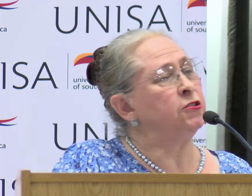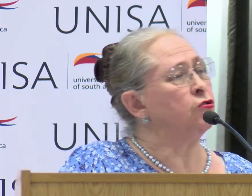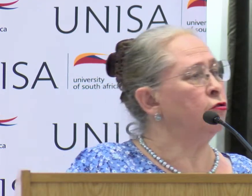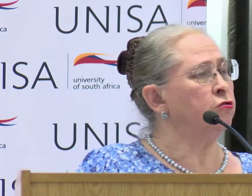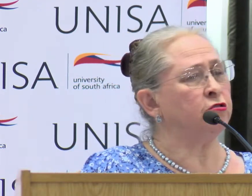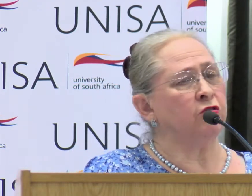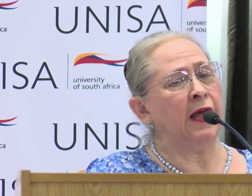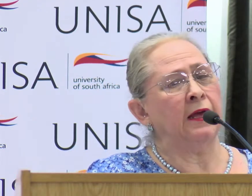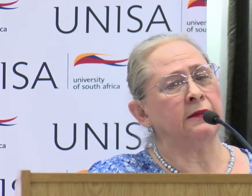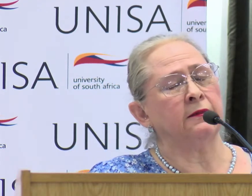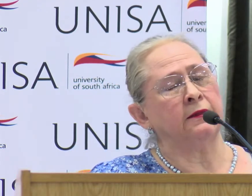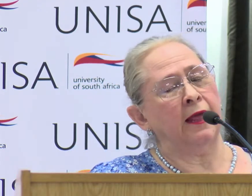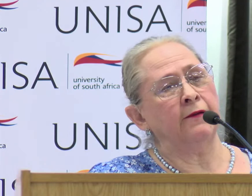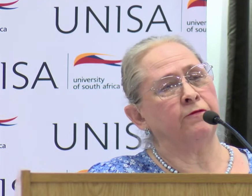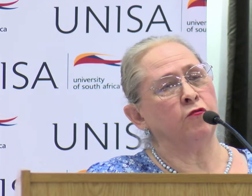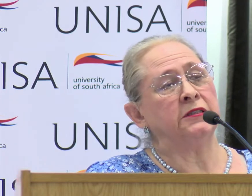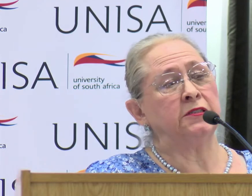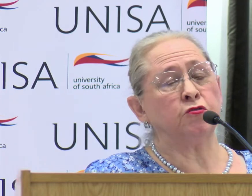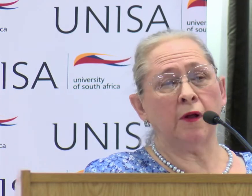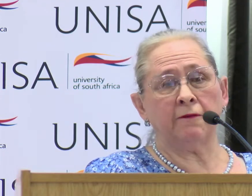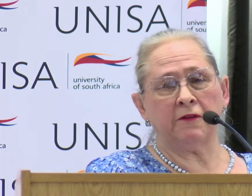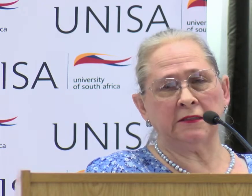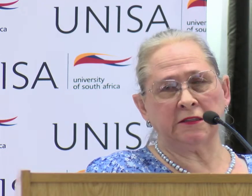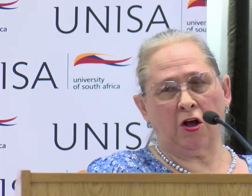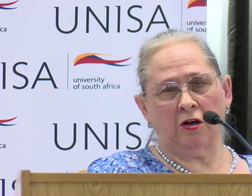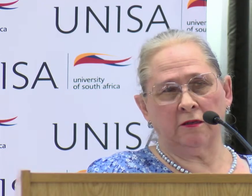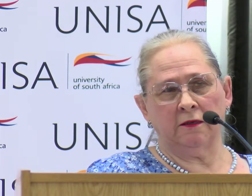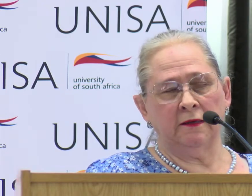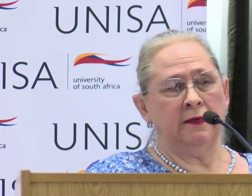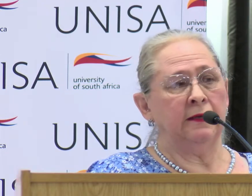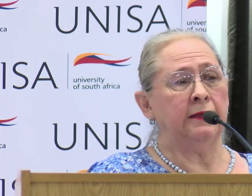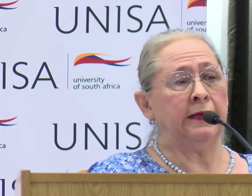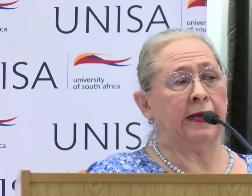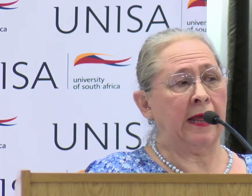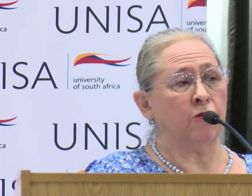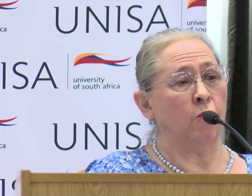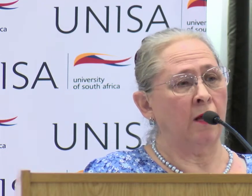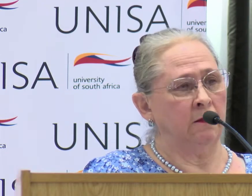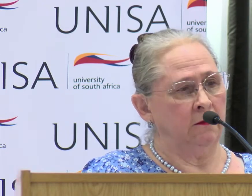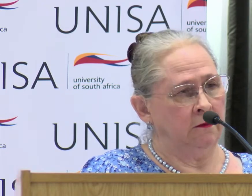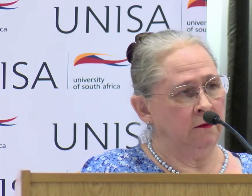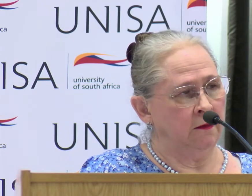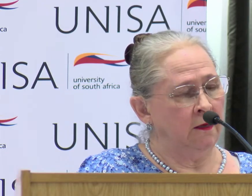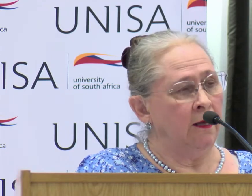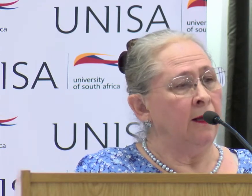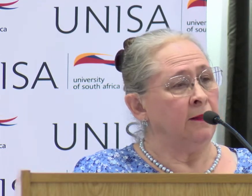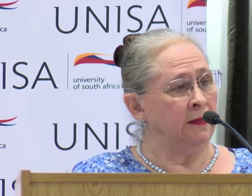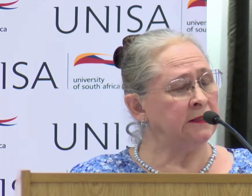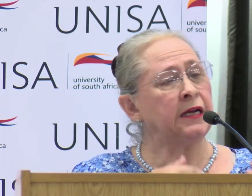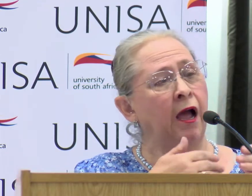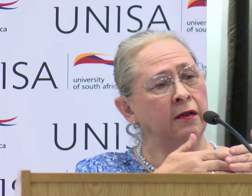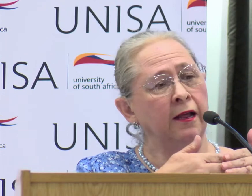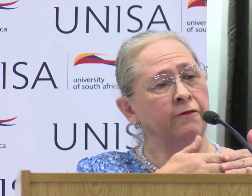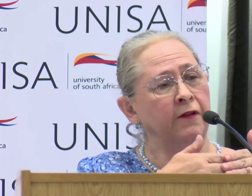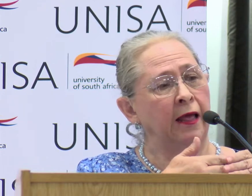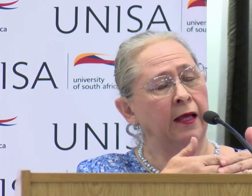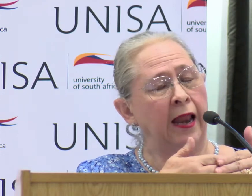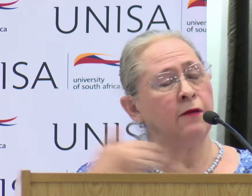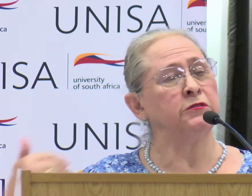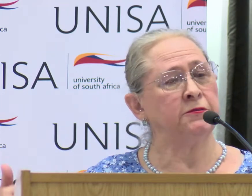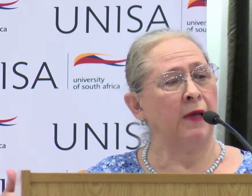That in schools you get deaf who is 12 years old in grade 1. This kind